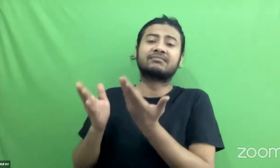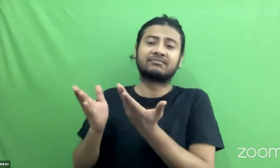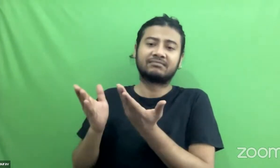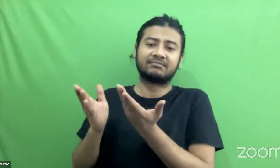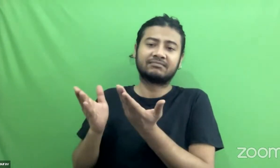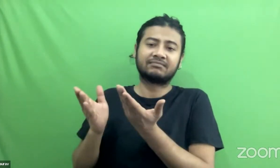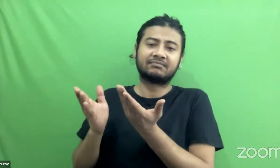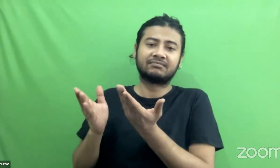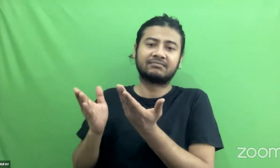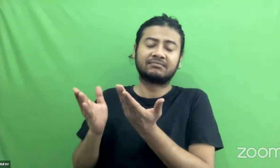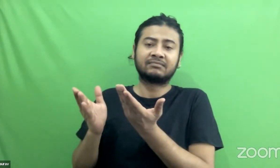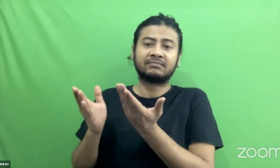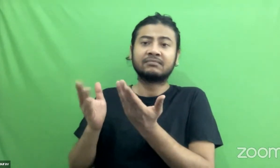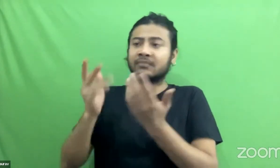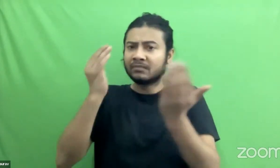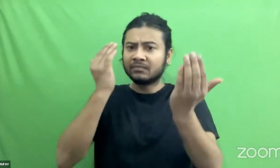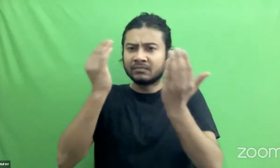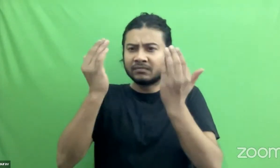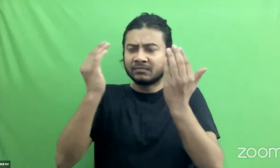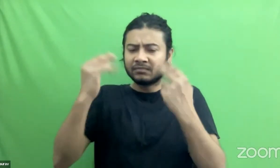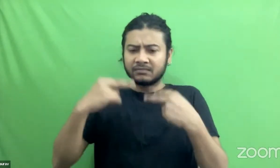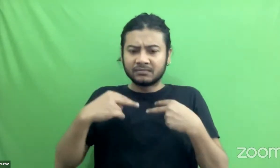karma. And when I'm suffering,